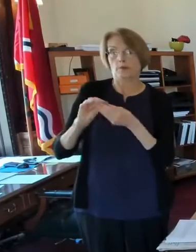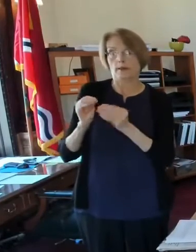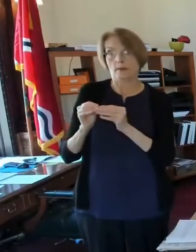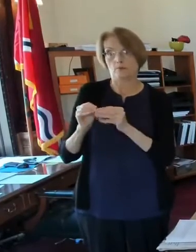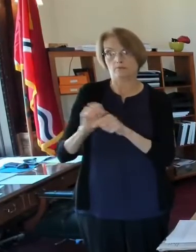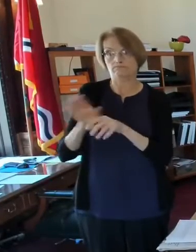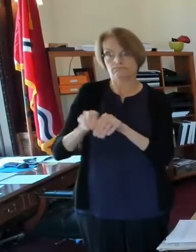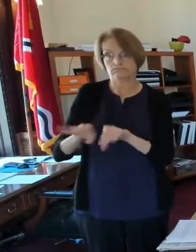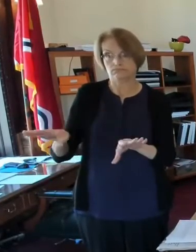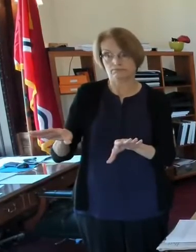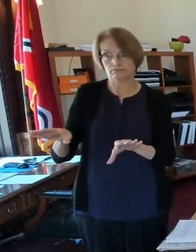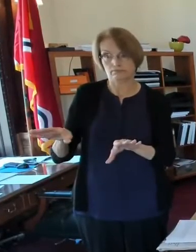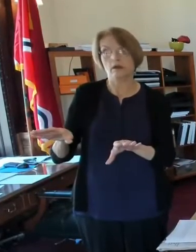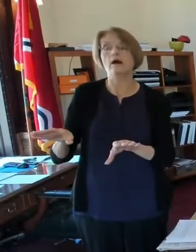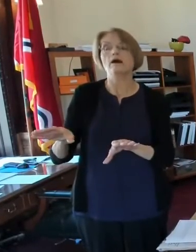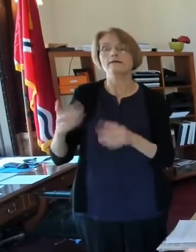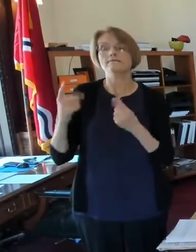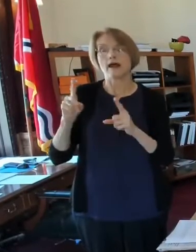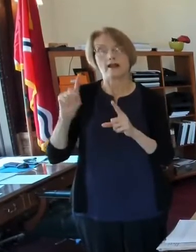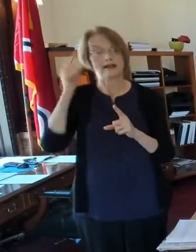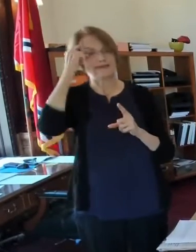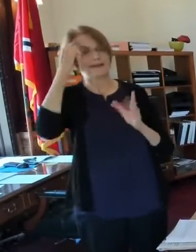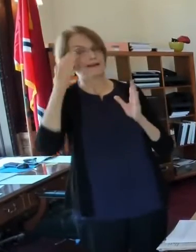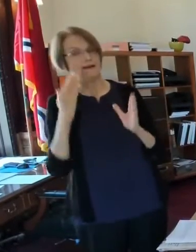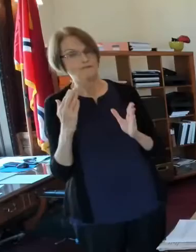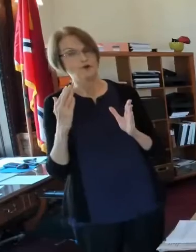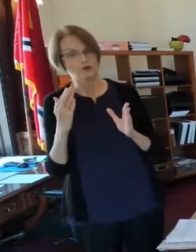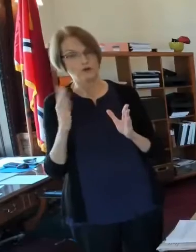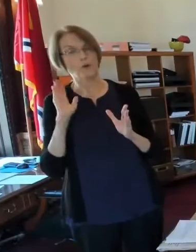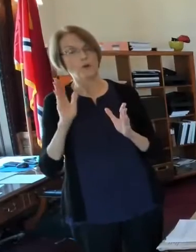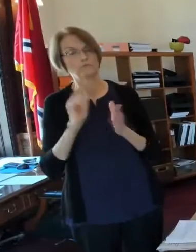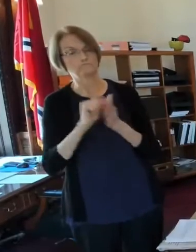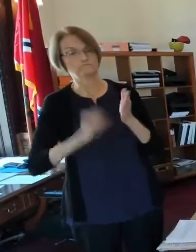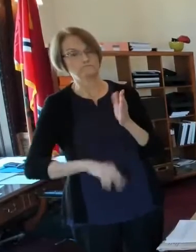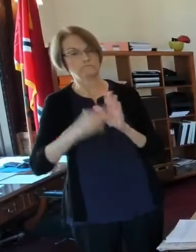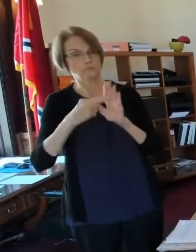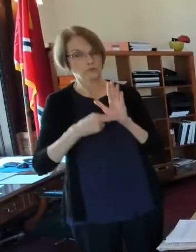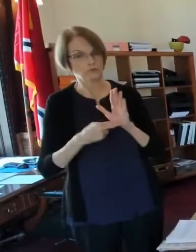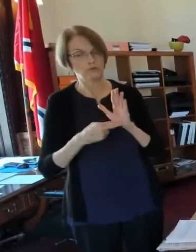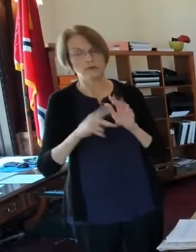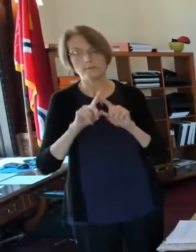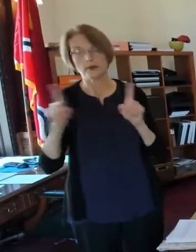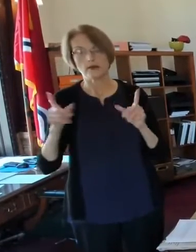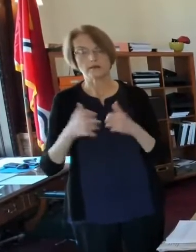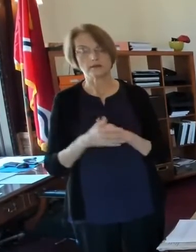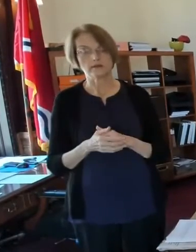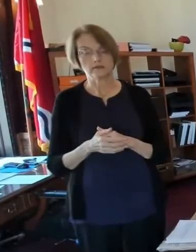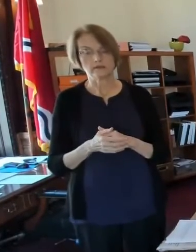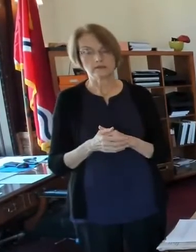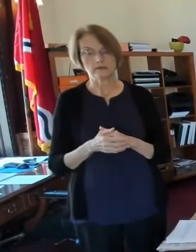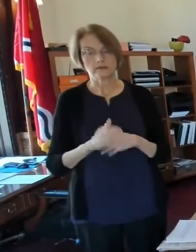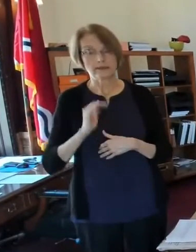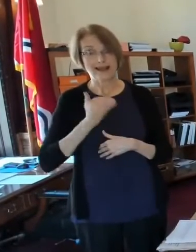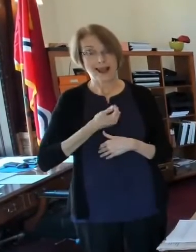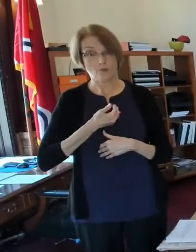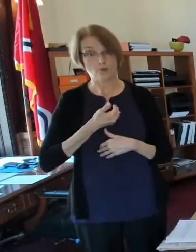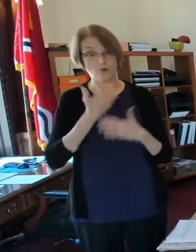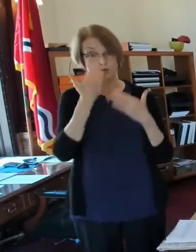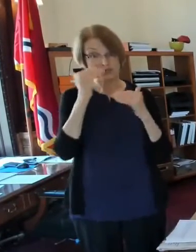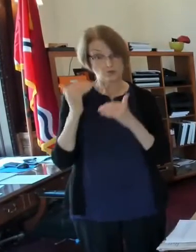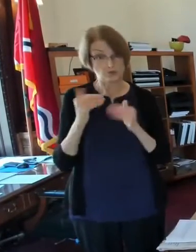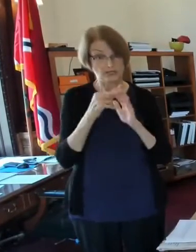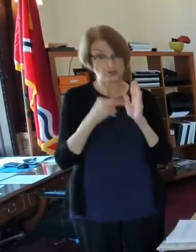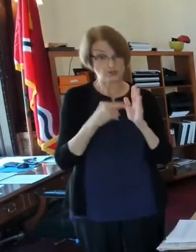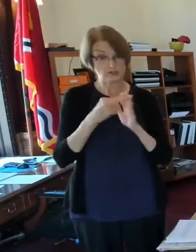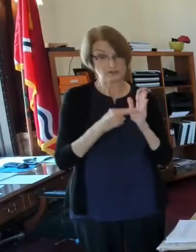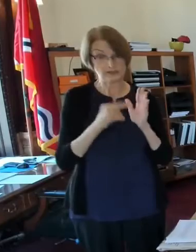point where the governor will release that. But when you look at what our restrictions are,